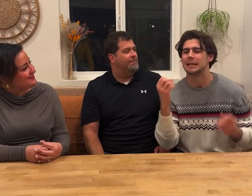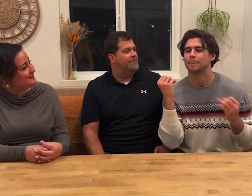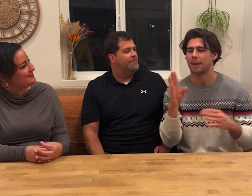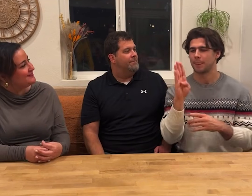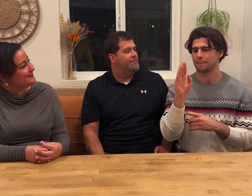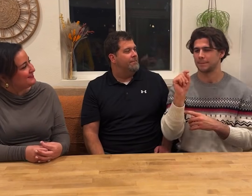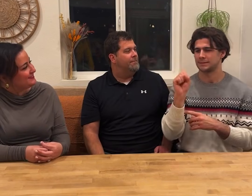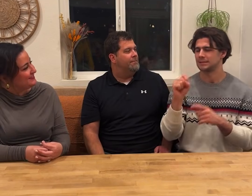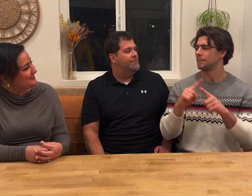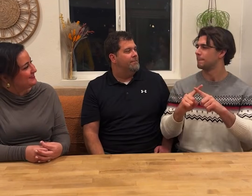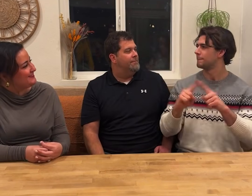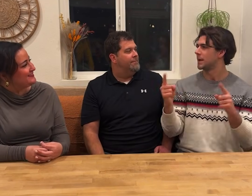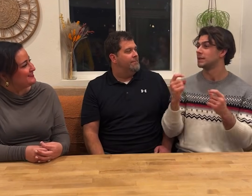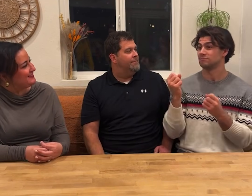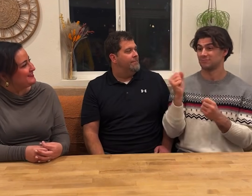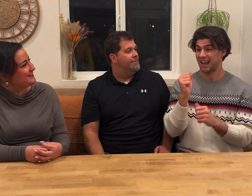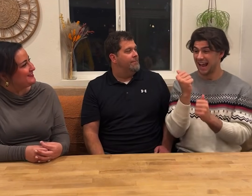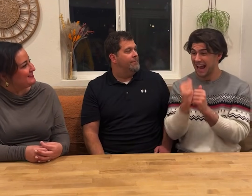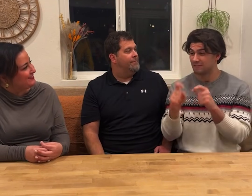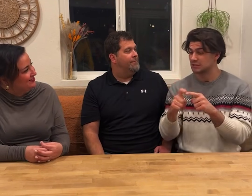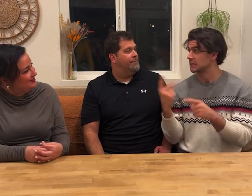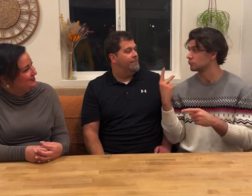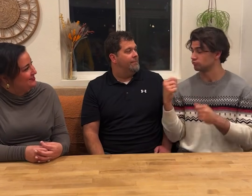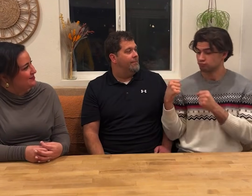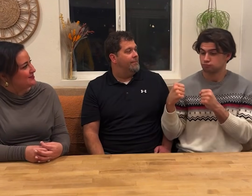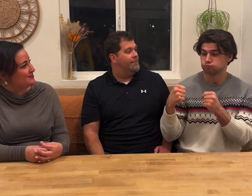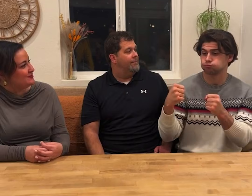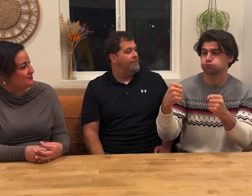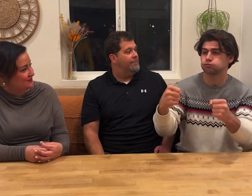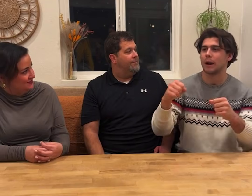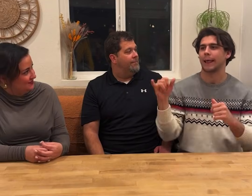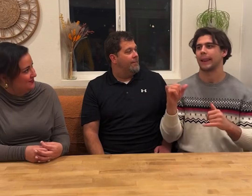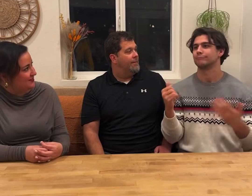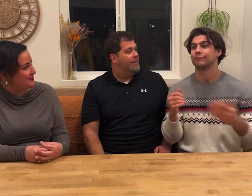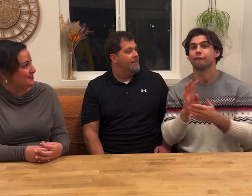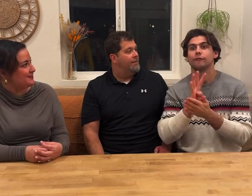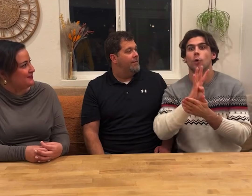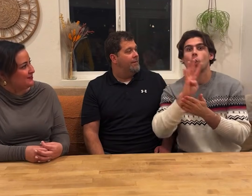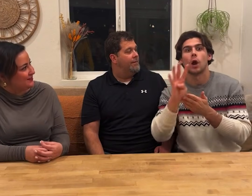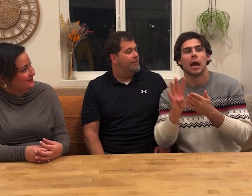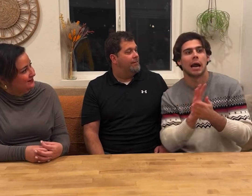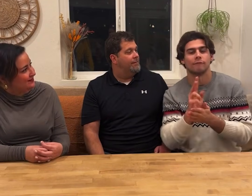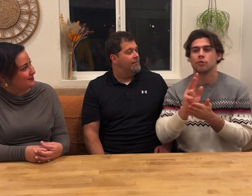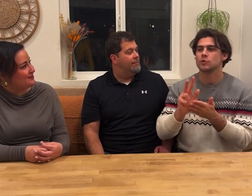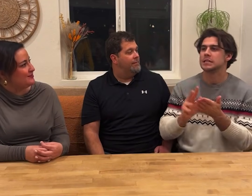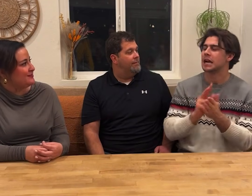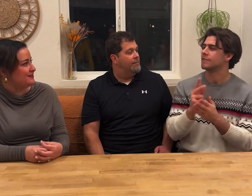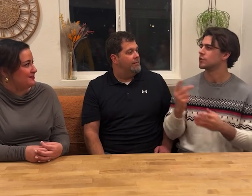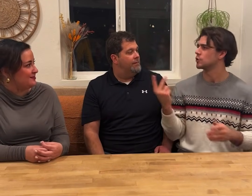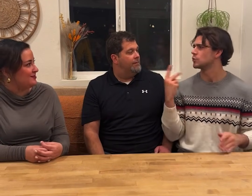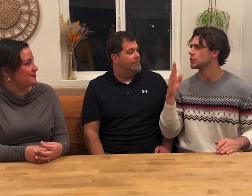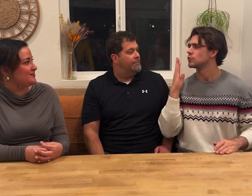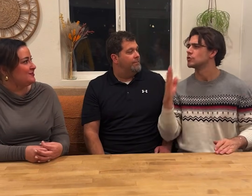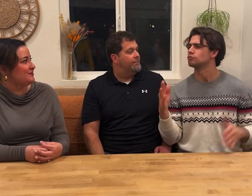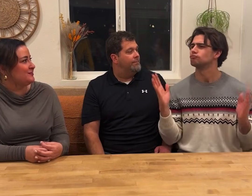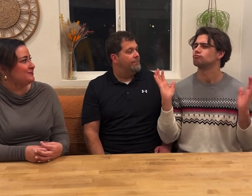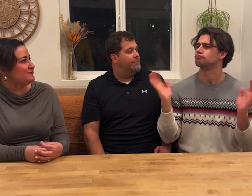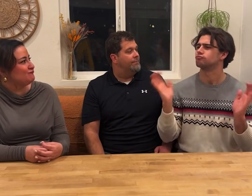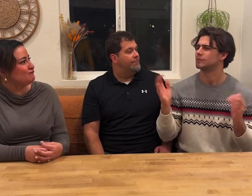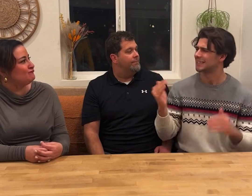part, you don't get to see the behind the scenes, but every time we were like in a 4-hour car drive, right? We would